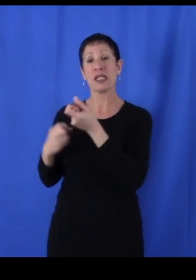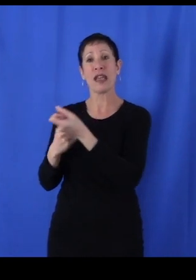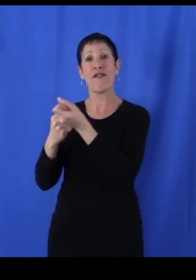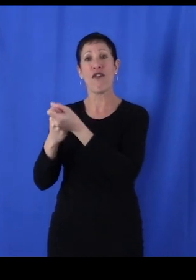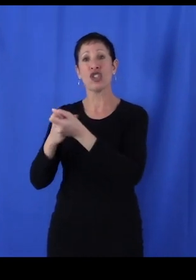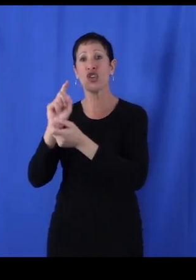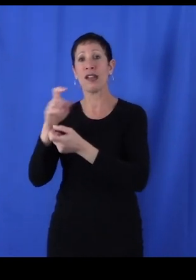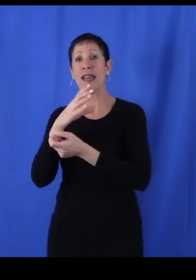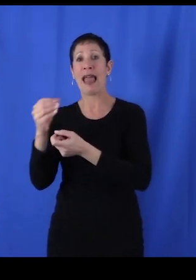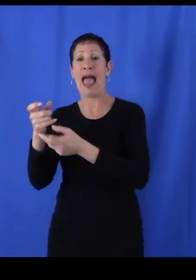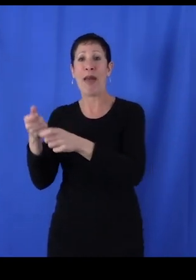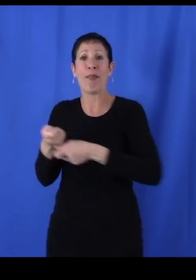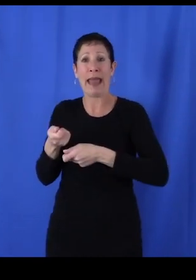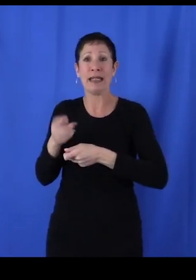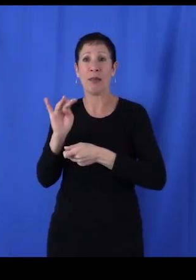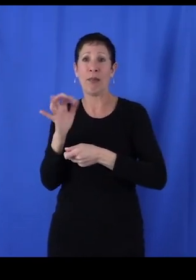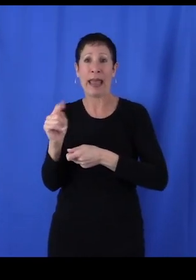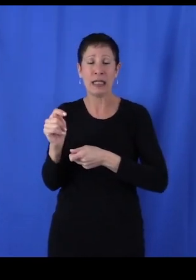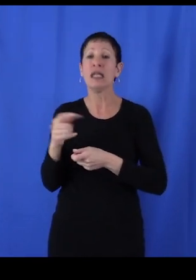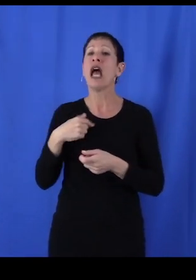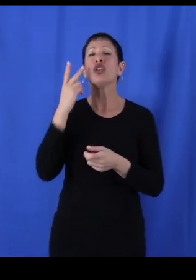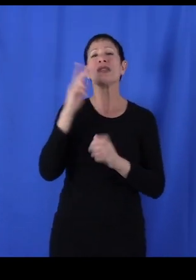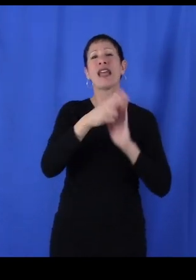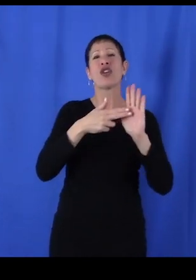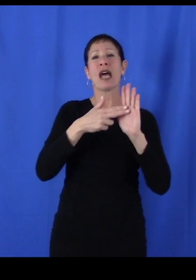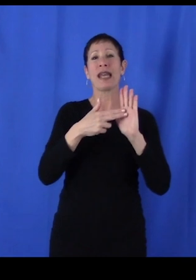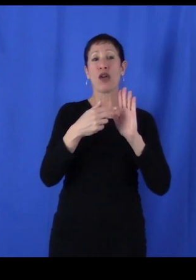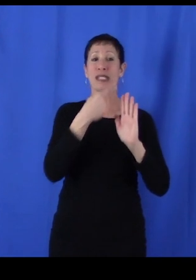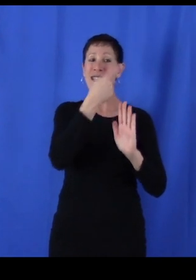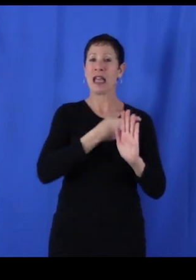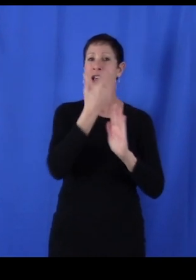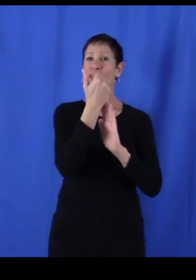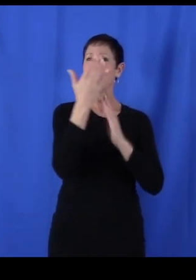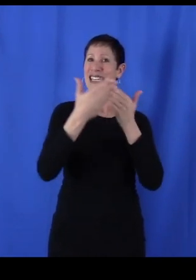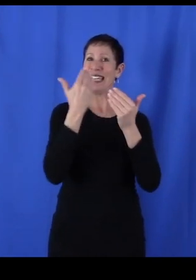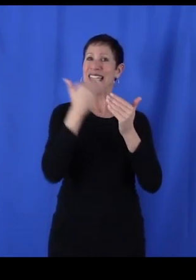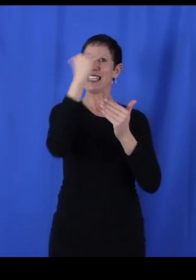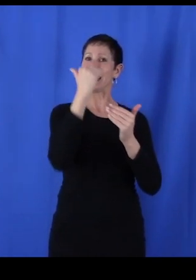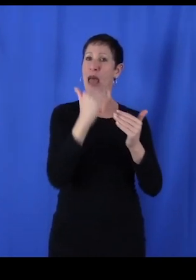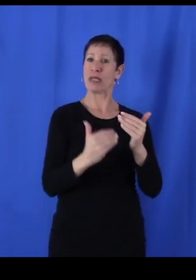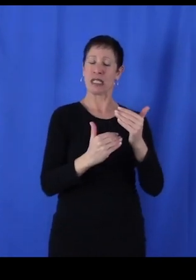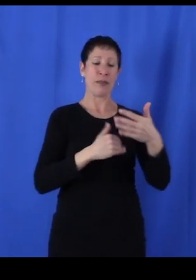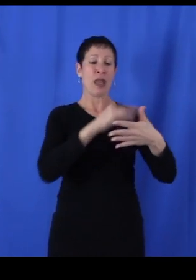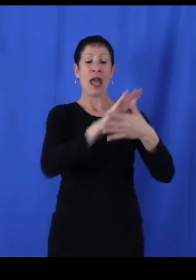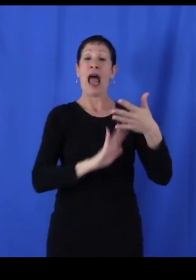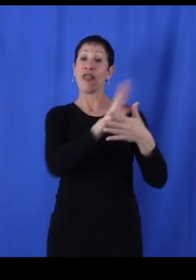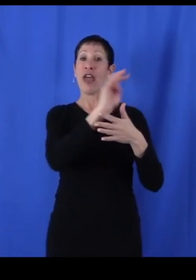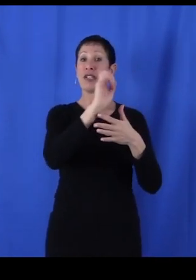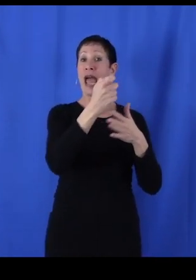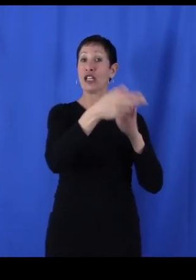their diagnosis in 15 easy steps. And their diagnosis is basically